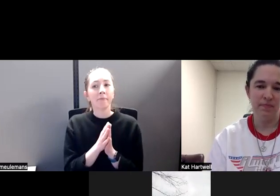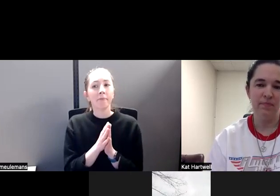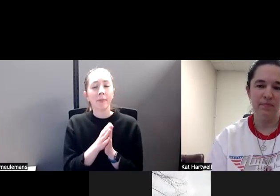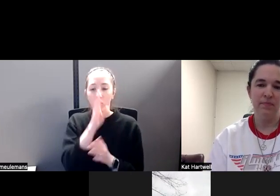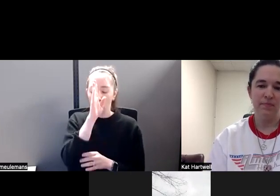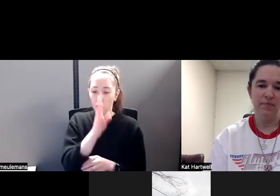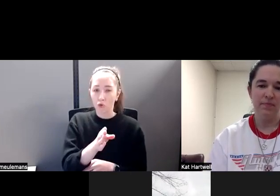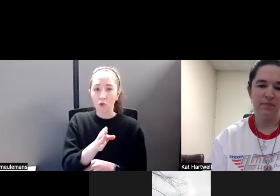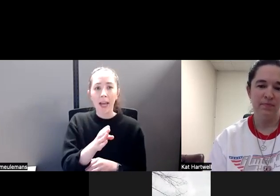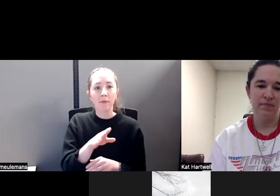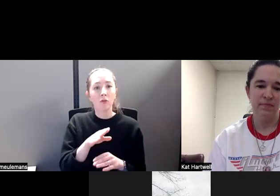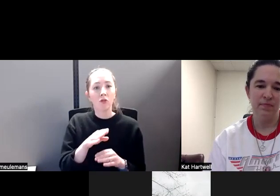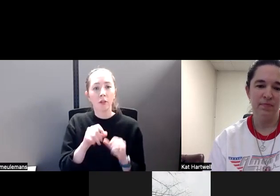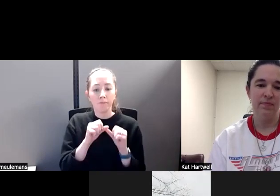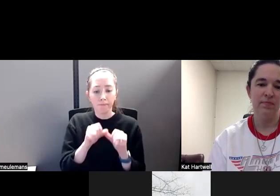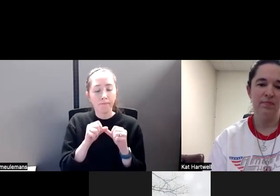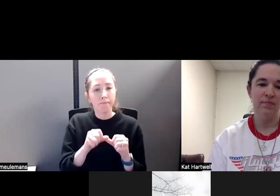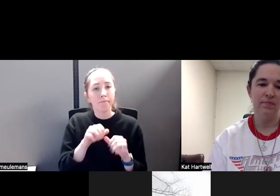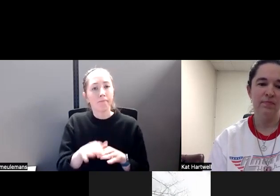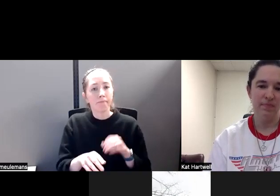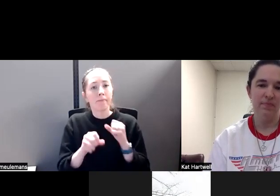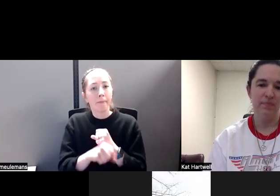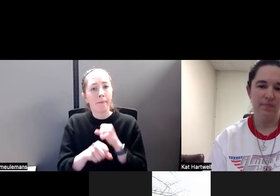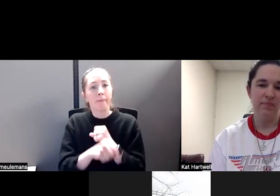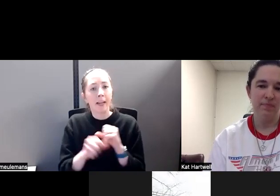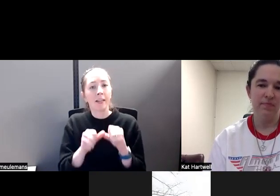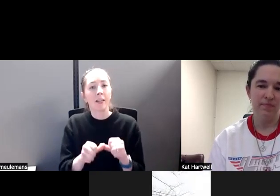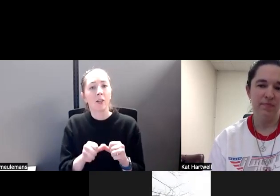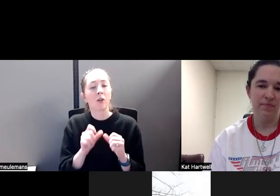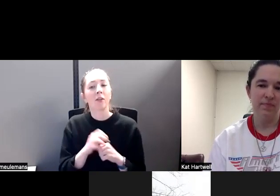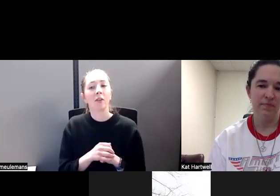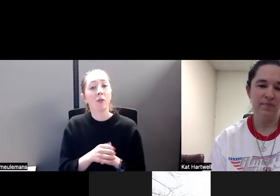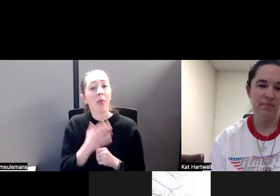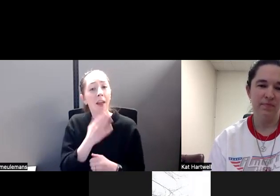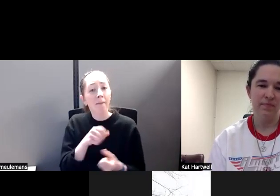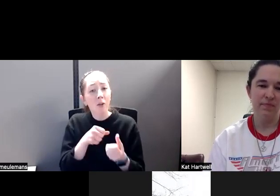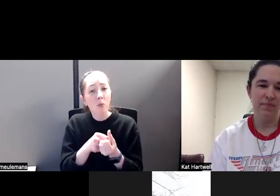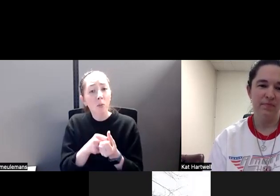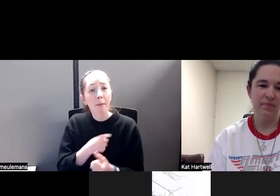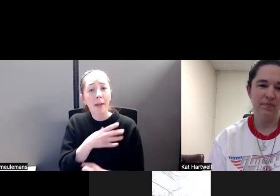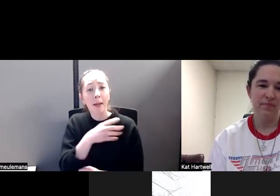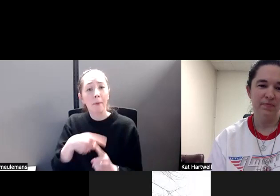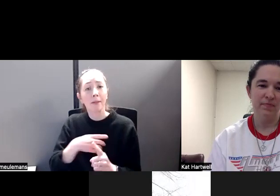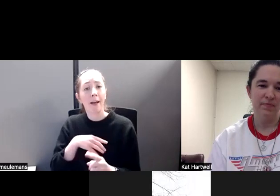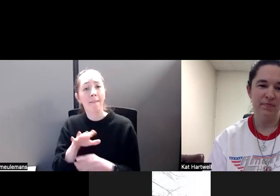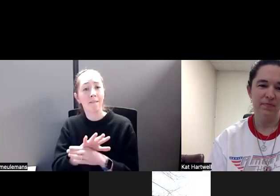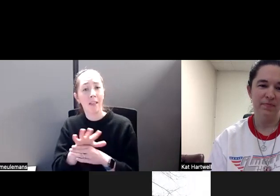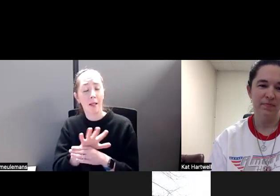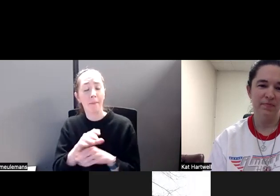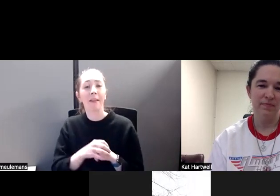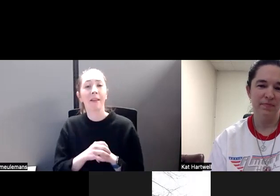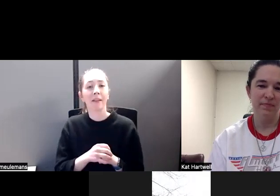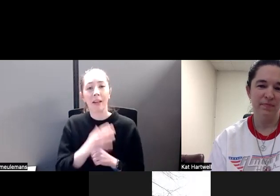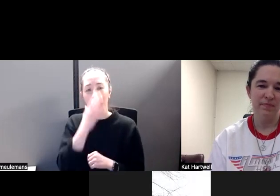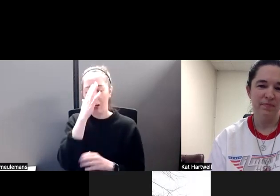straight, steady pace. So like, you know, thank you so much for supporting me and supporting the film. And it might, I think